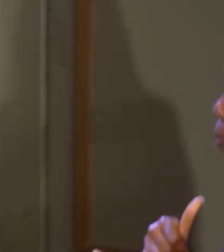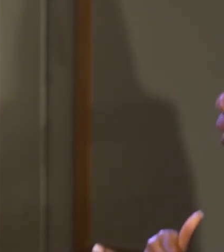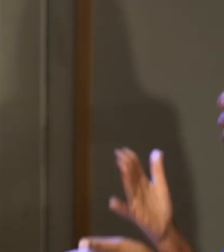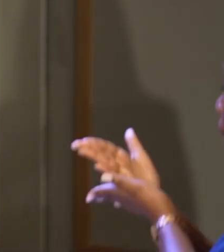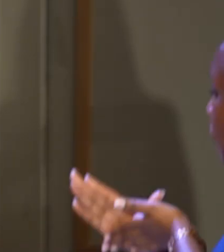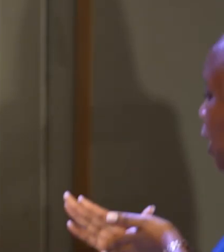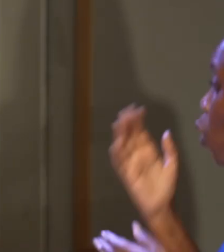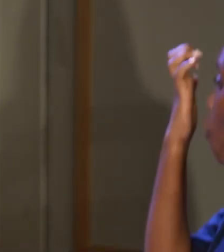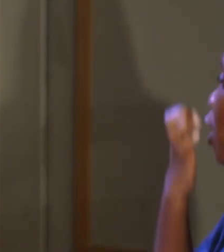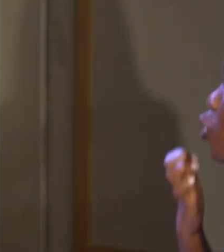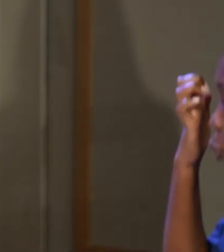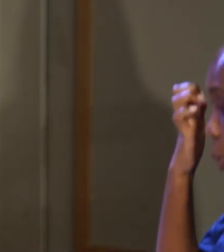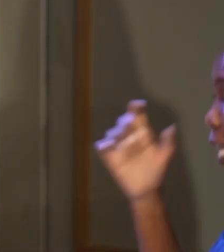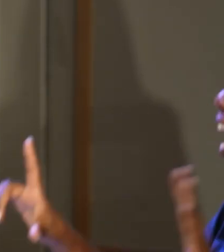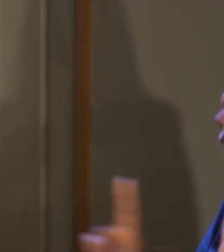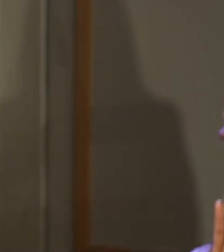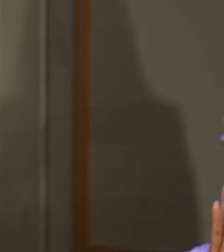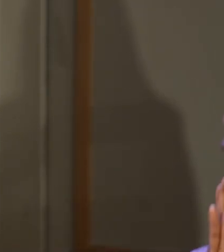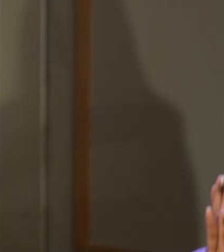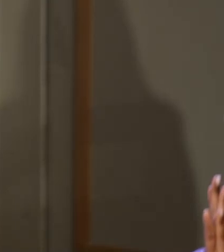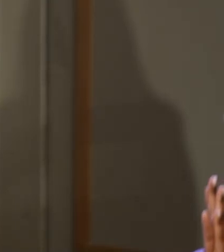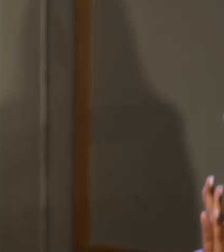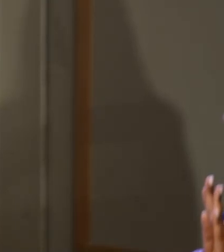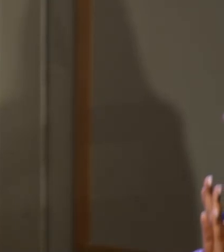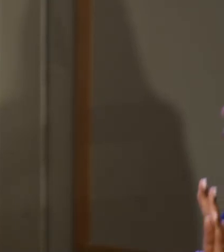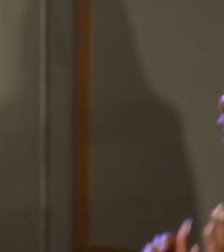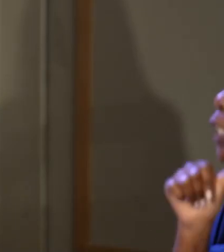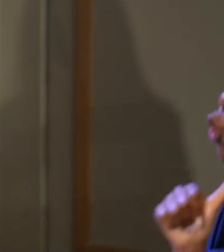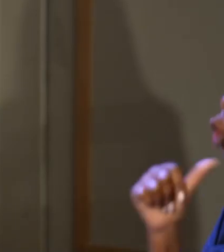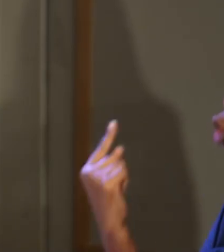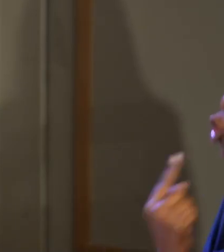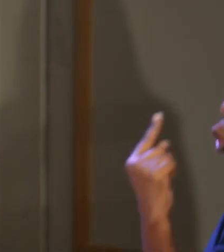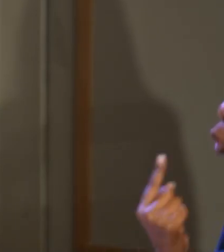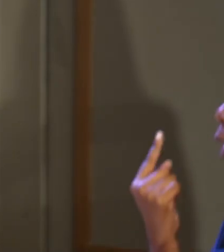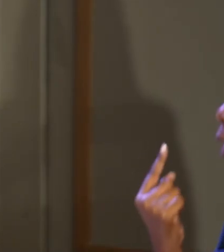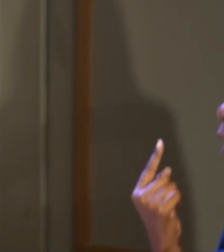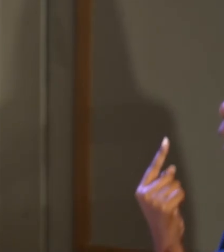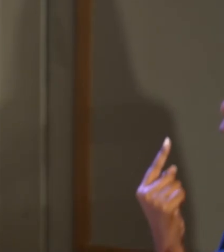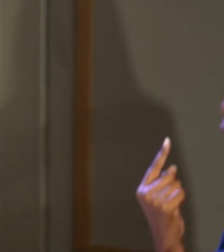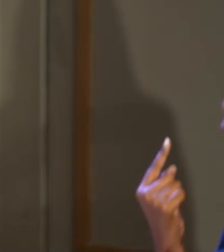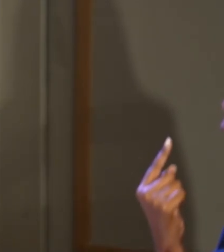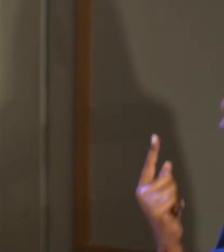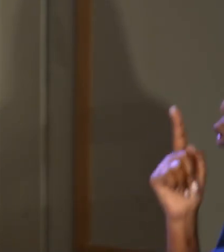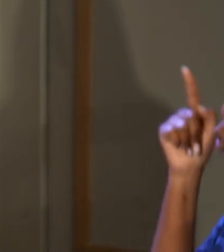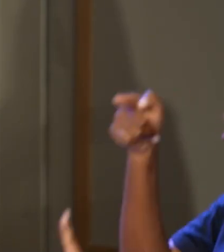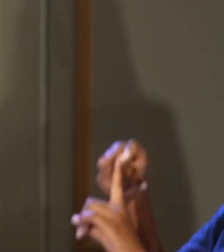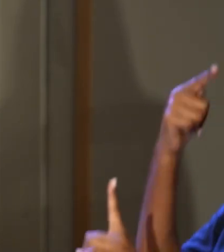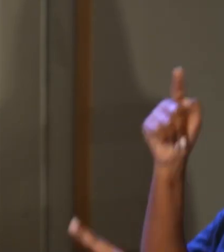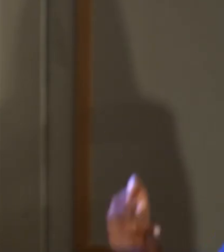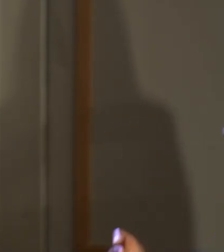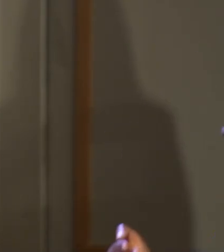European legislation, hence not only to aim for higher degree